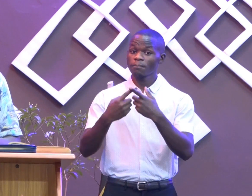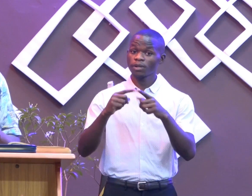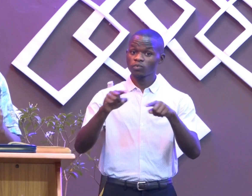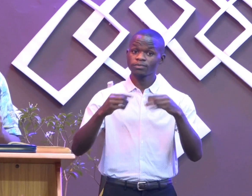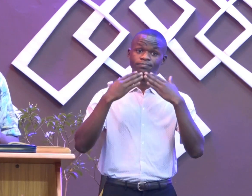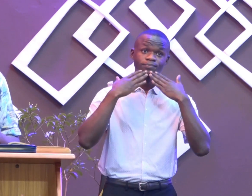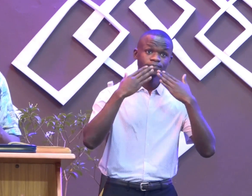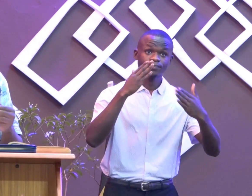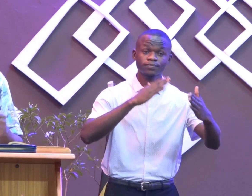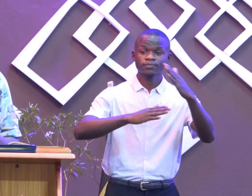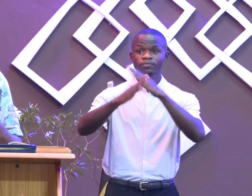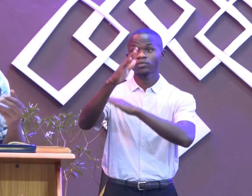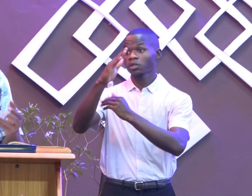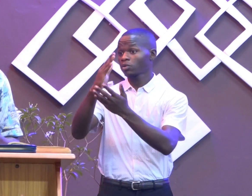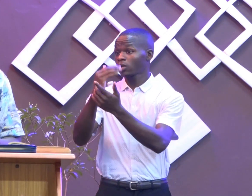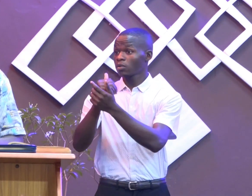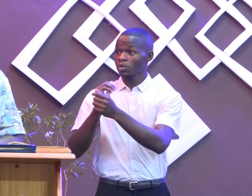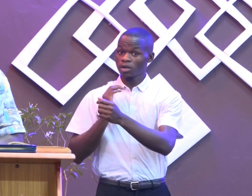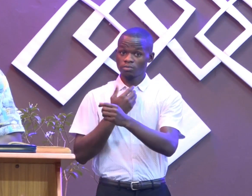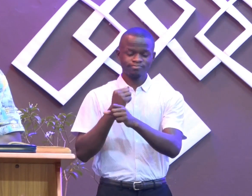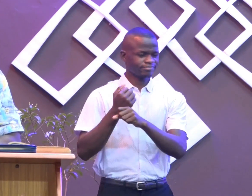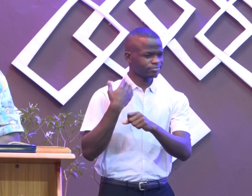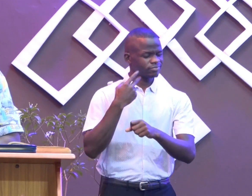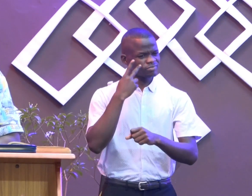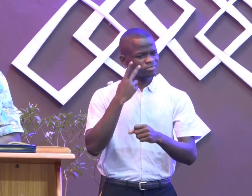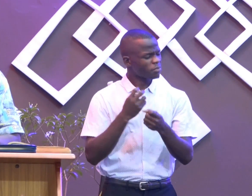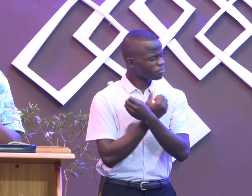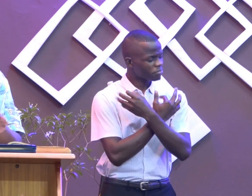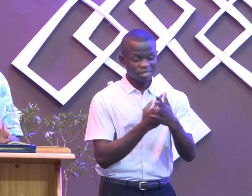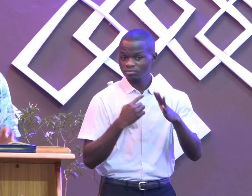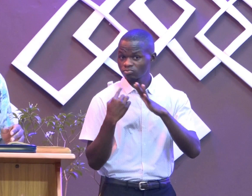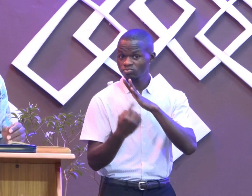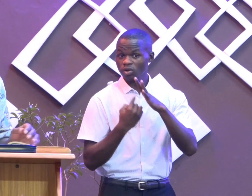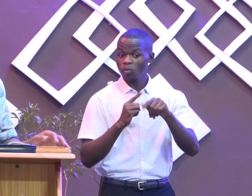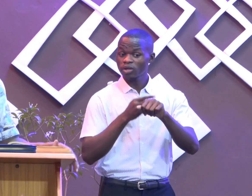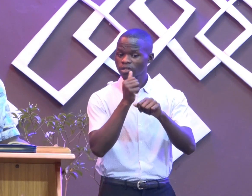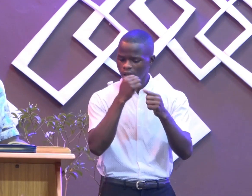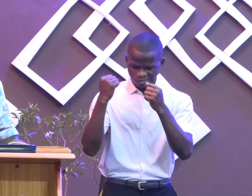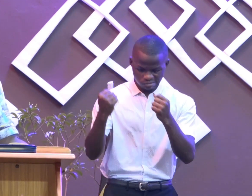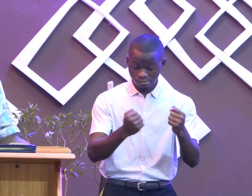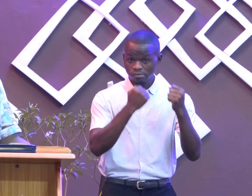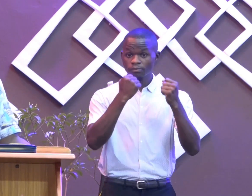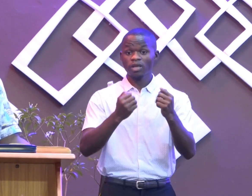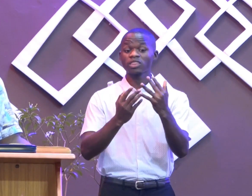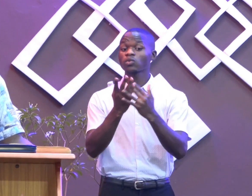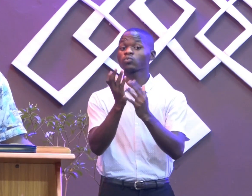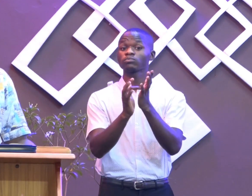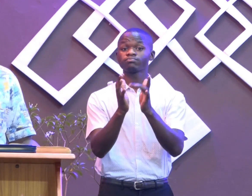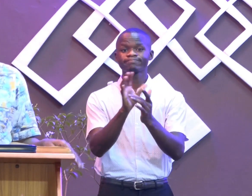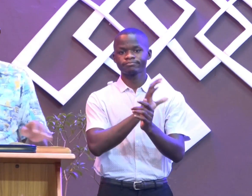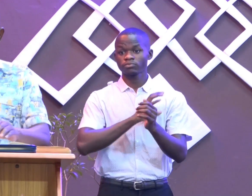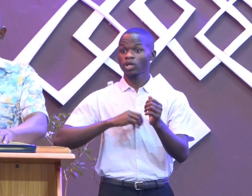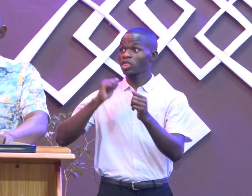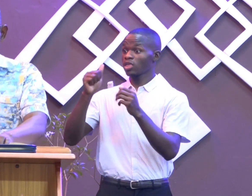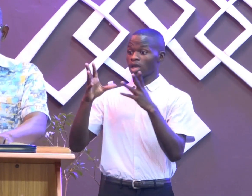Katonda kubanga mwanyinaze oyo mulabye enfunda nyingi nga mugumu ku lwa Mukama waffe gwe yakkiriza. But I thank the Lord